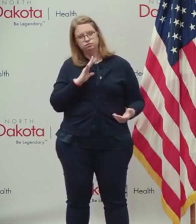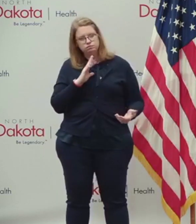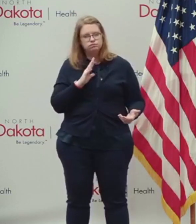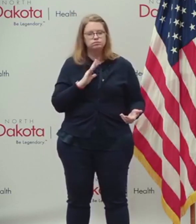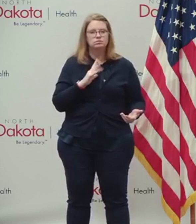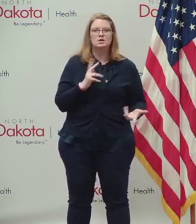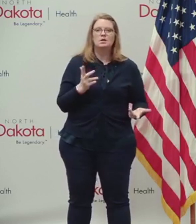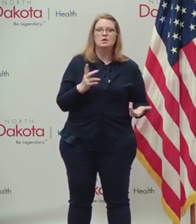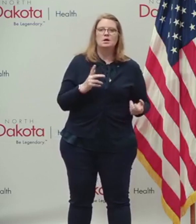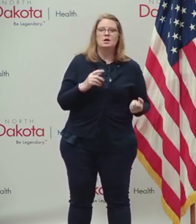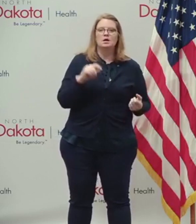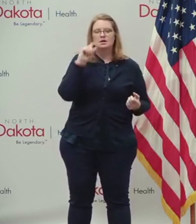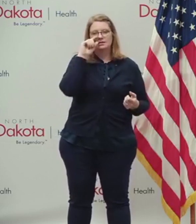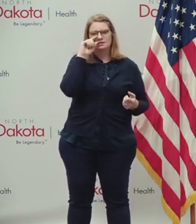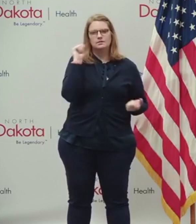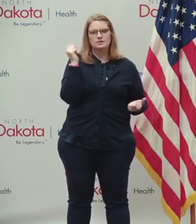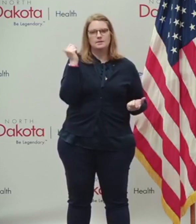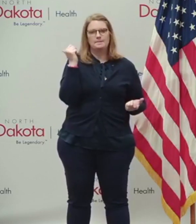Whether it's